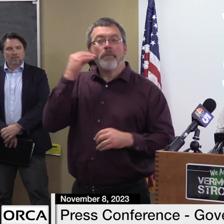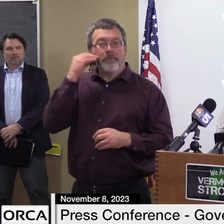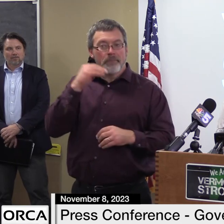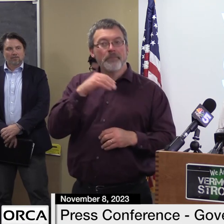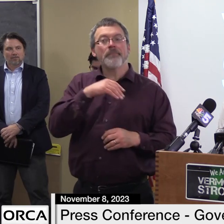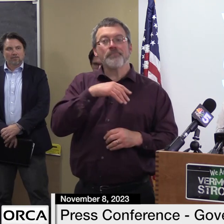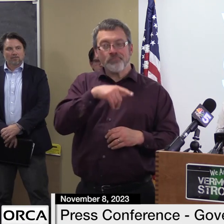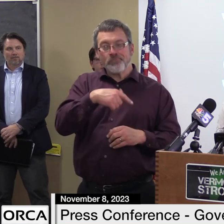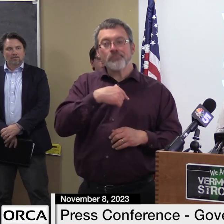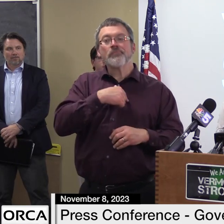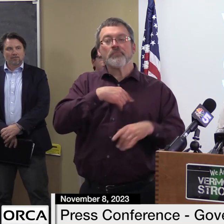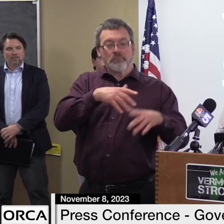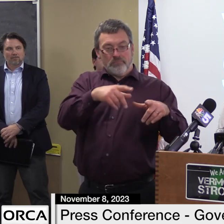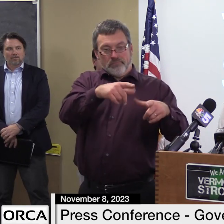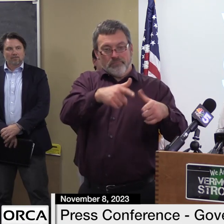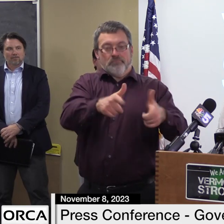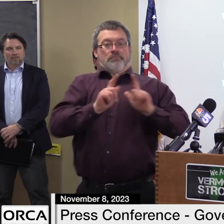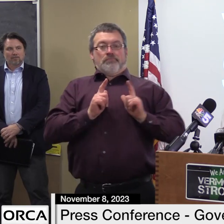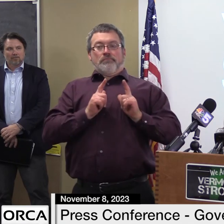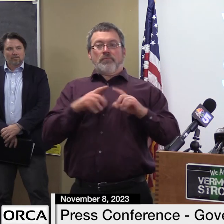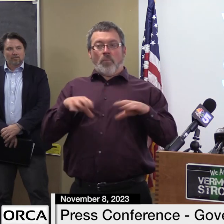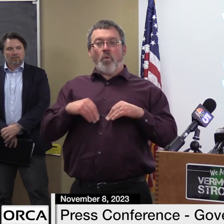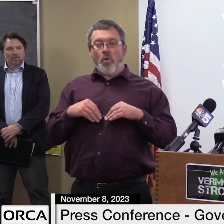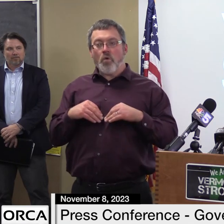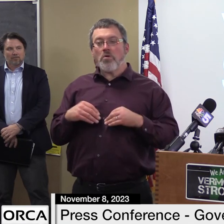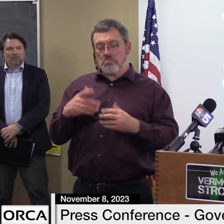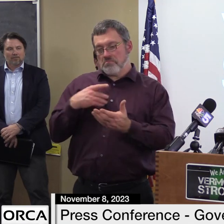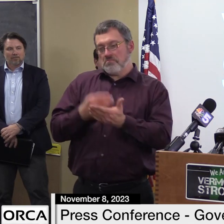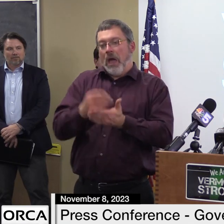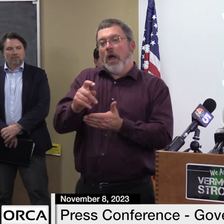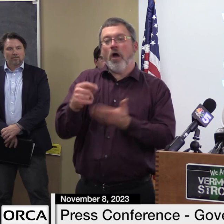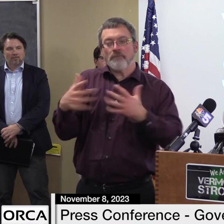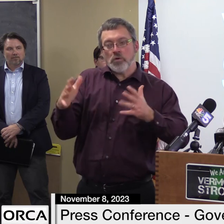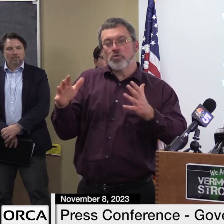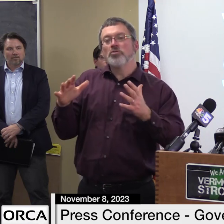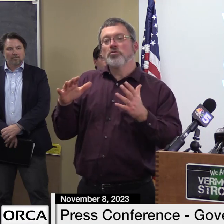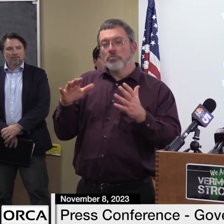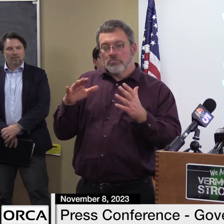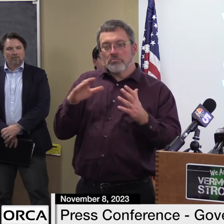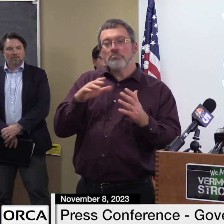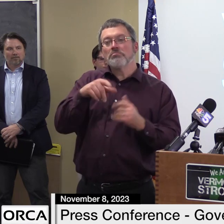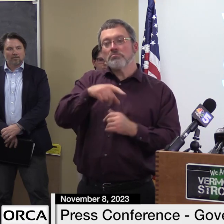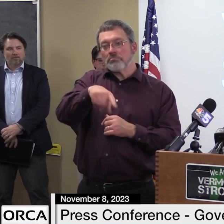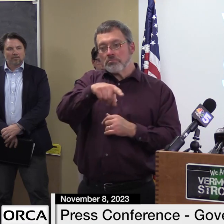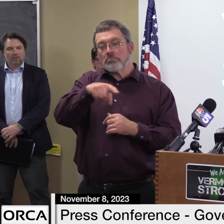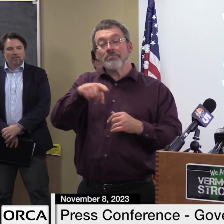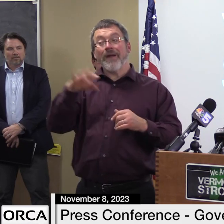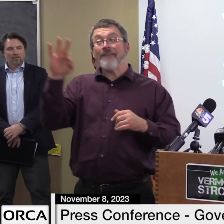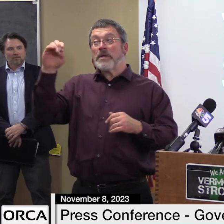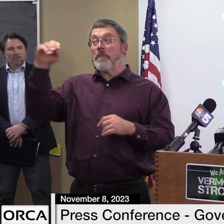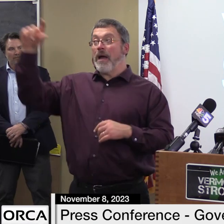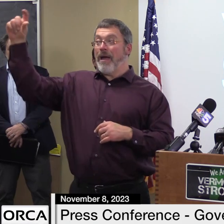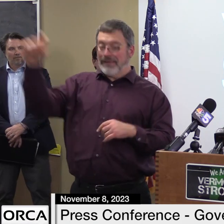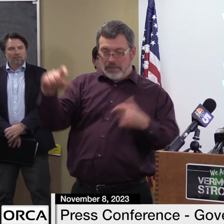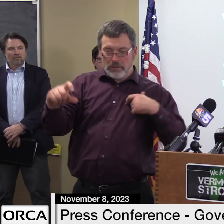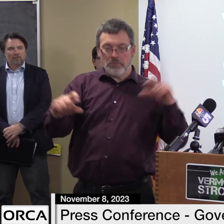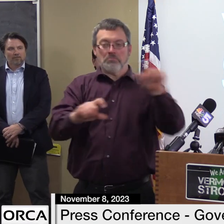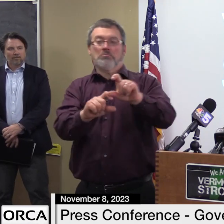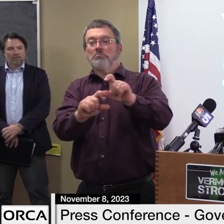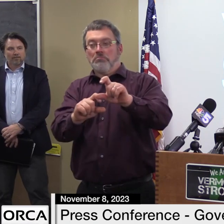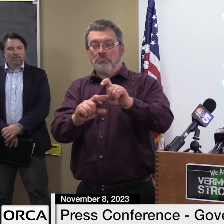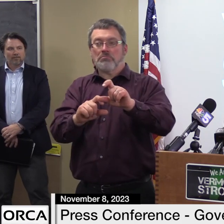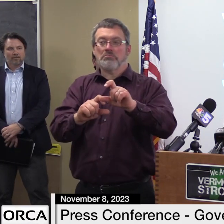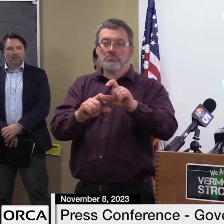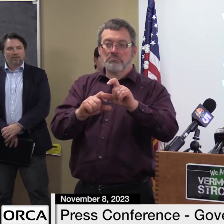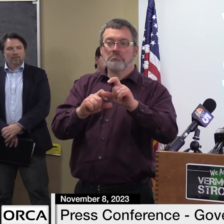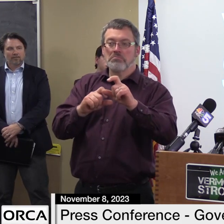them. We've given them some money to supplement what they receive from FEMA to get them up to the 41,000. And